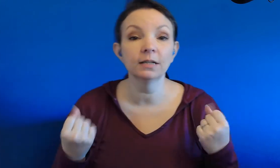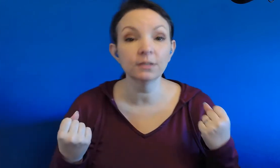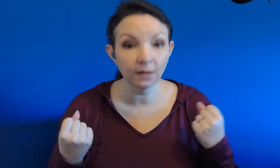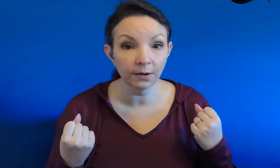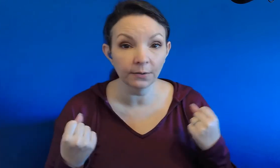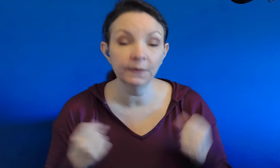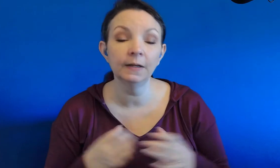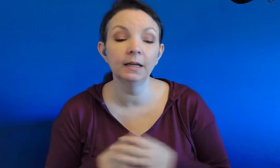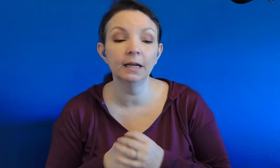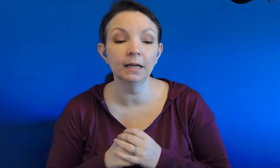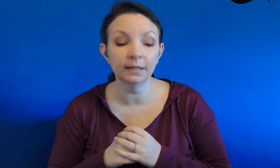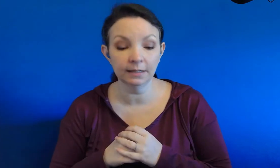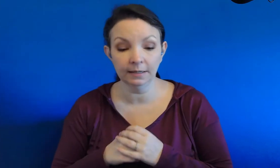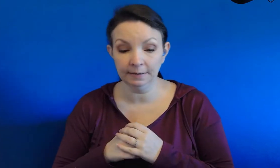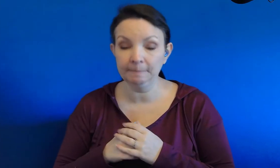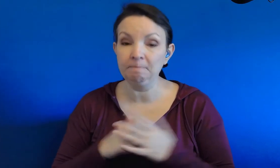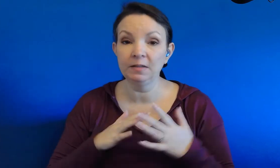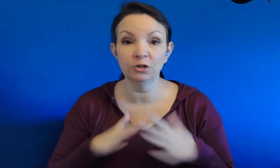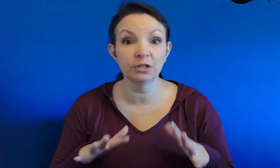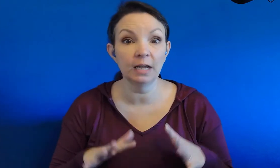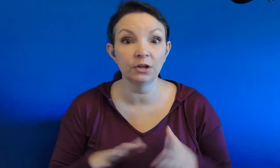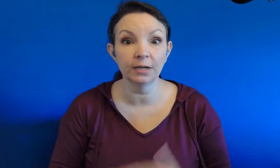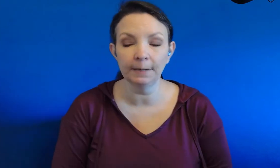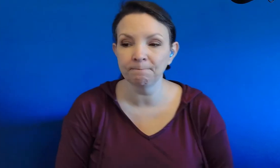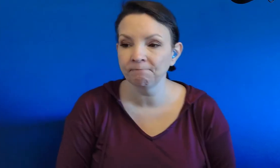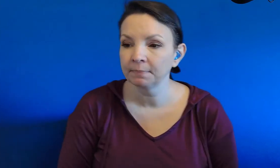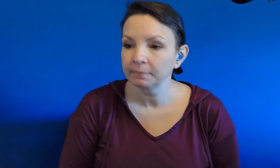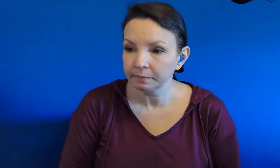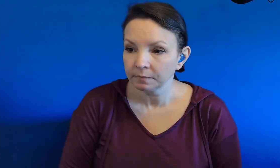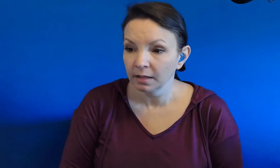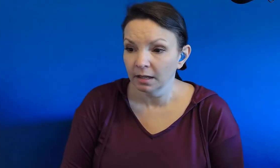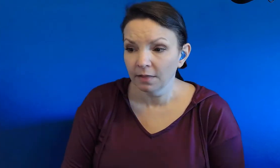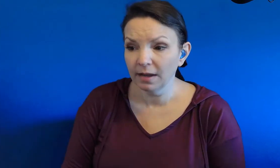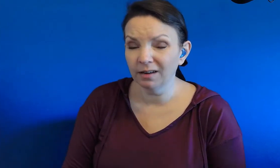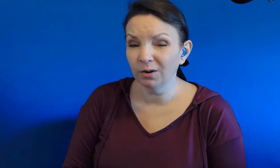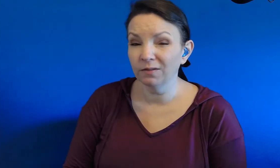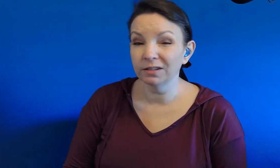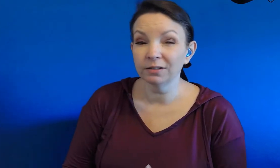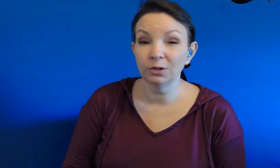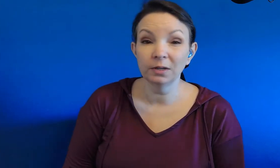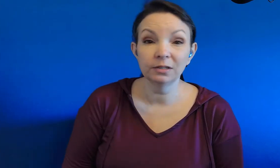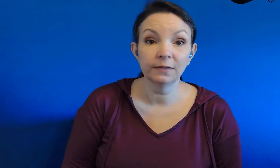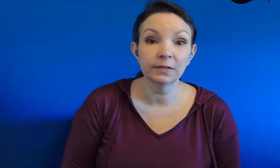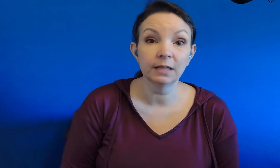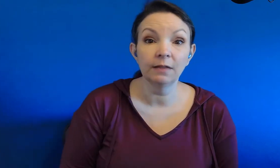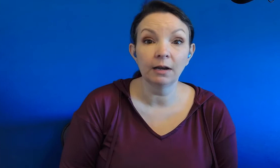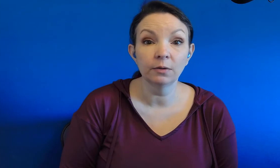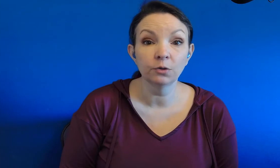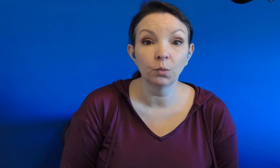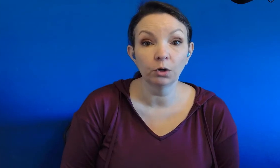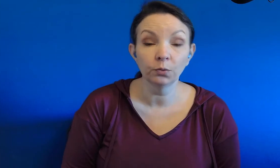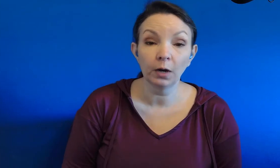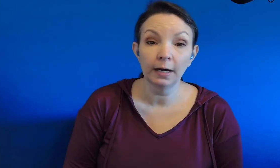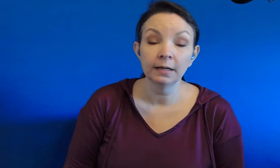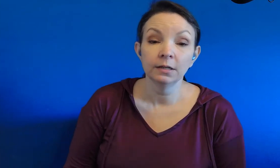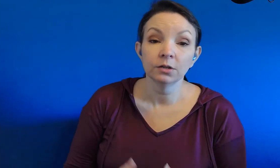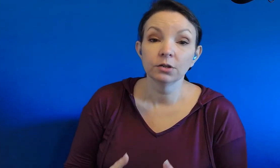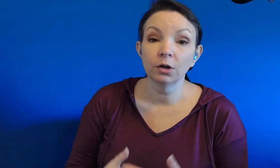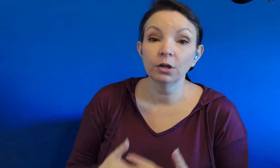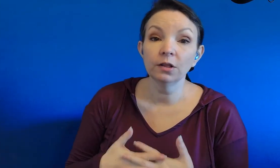slow and you just take your time. There are over 200 different sign language worldwide. So you're learning